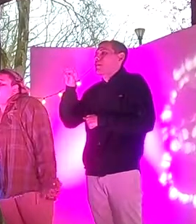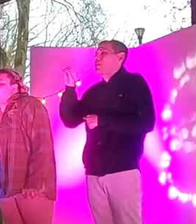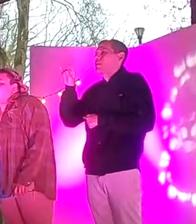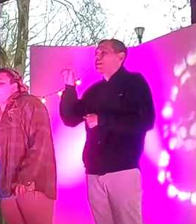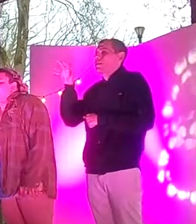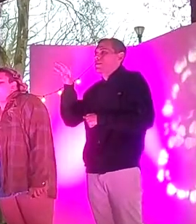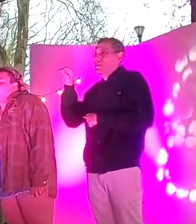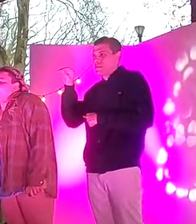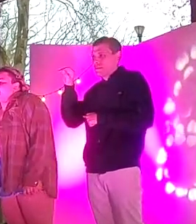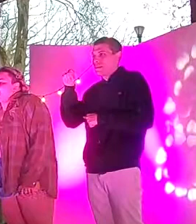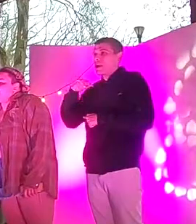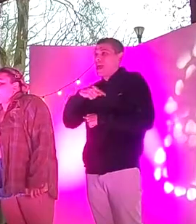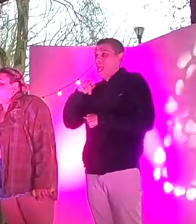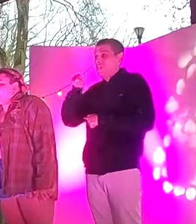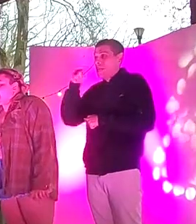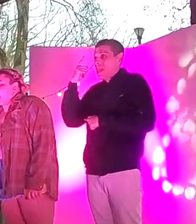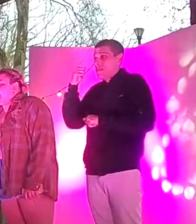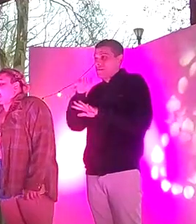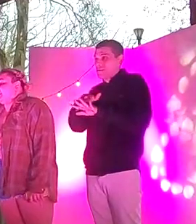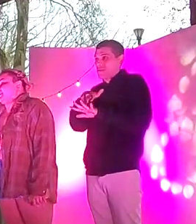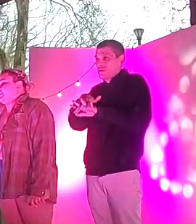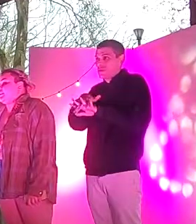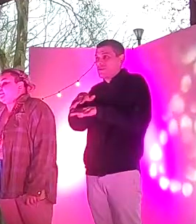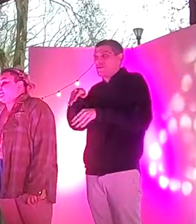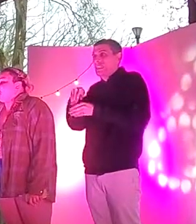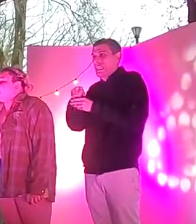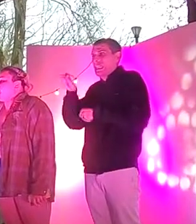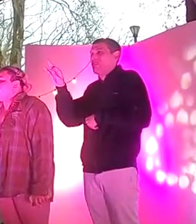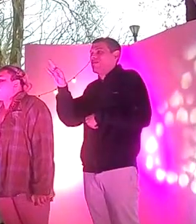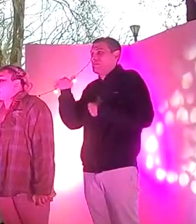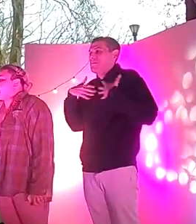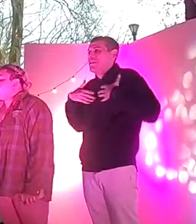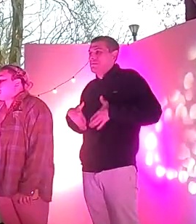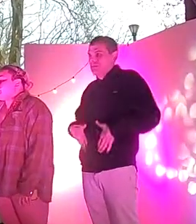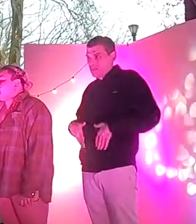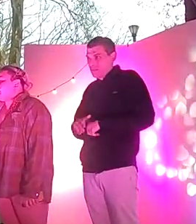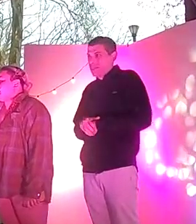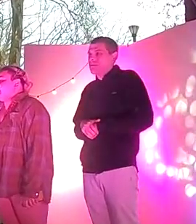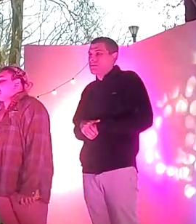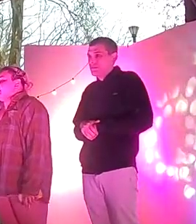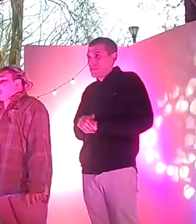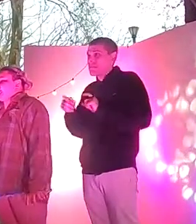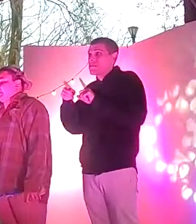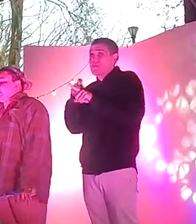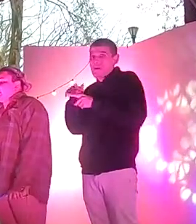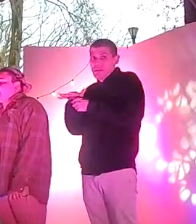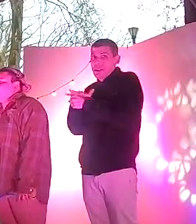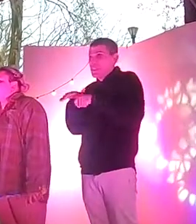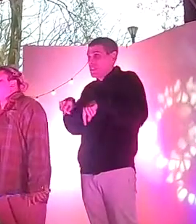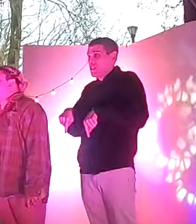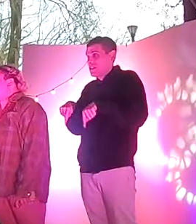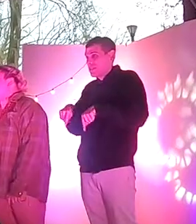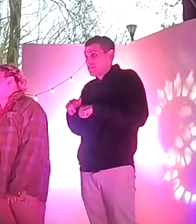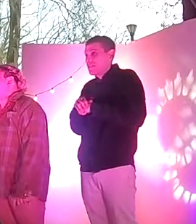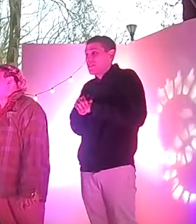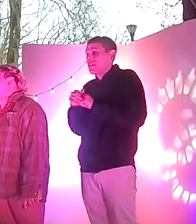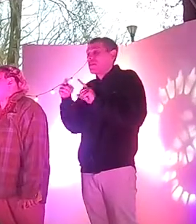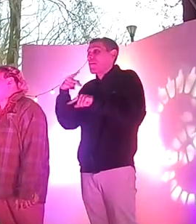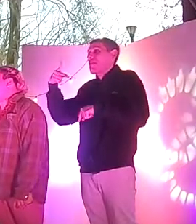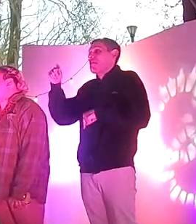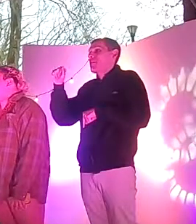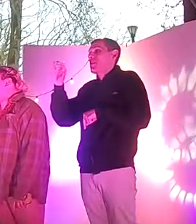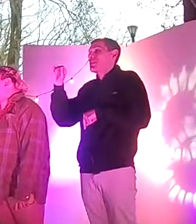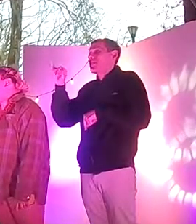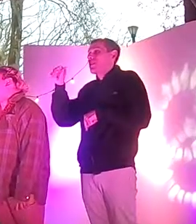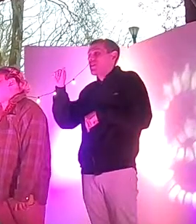am a Black Indigenous body from here, from Pacifica, from